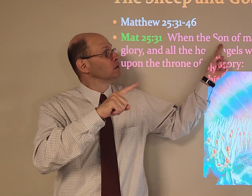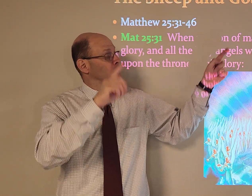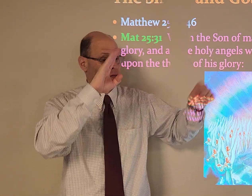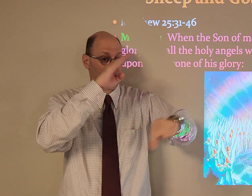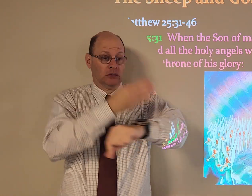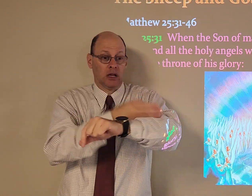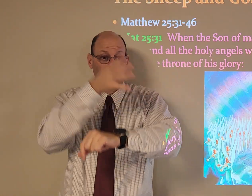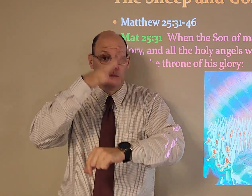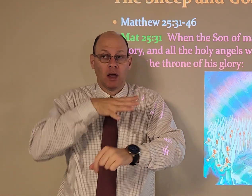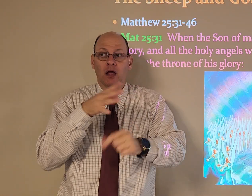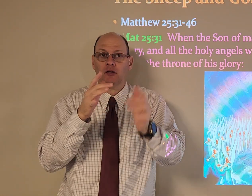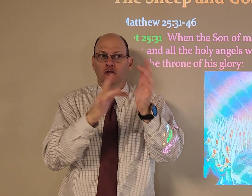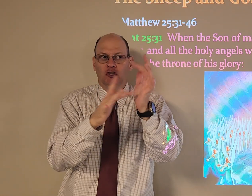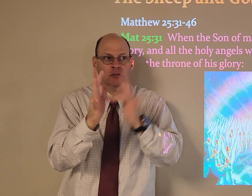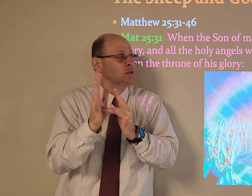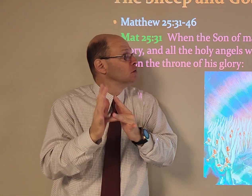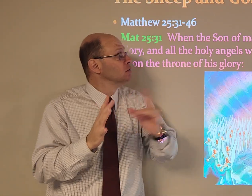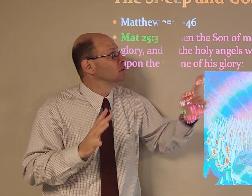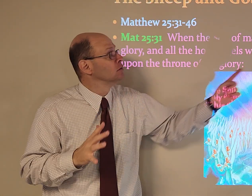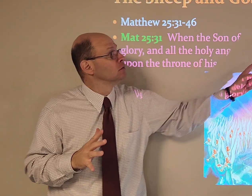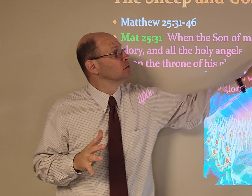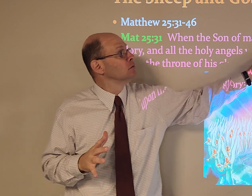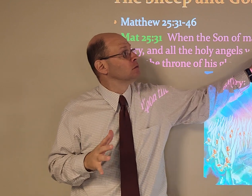the scripture reads, "When the Son of Man shall come,"